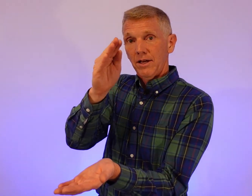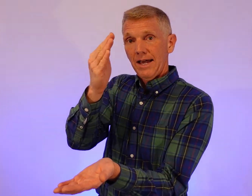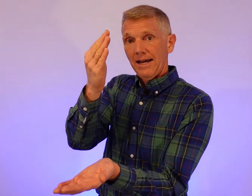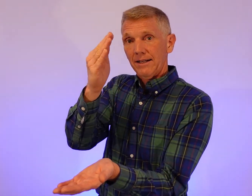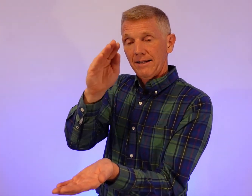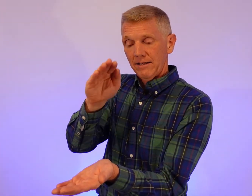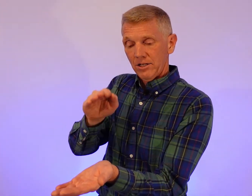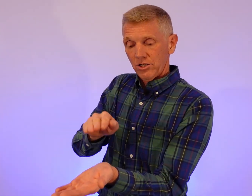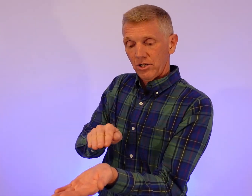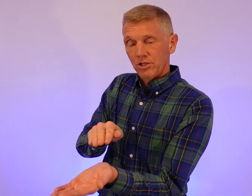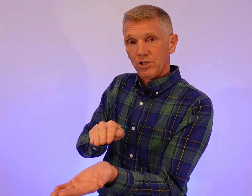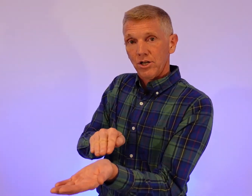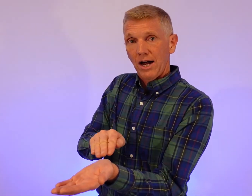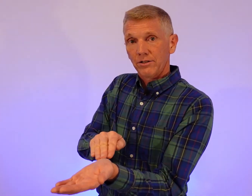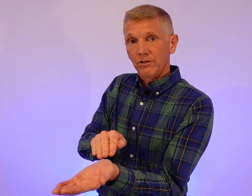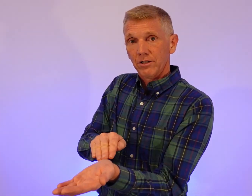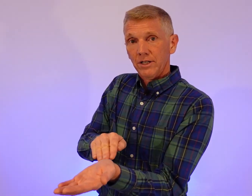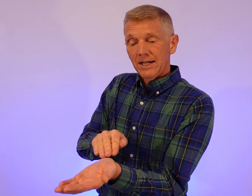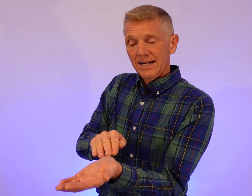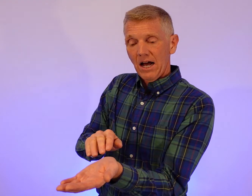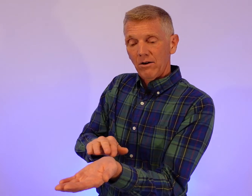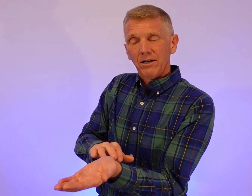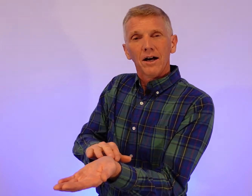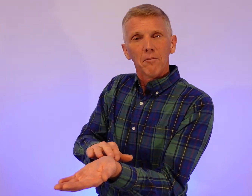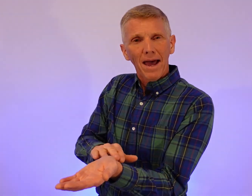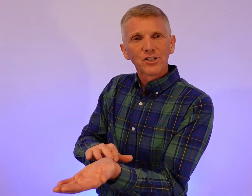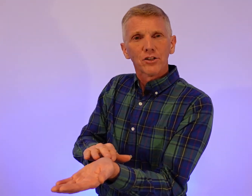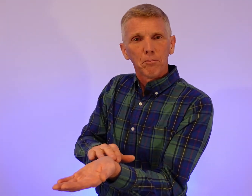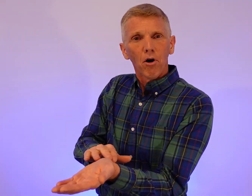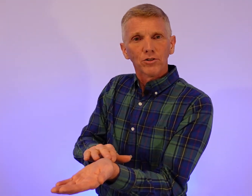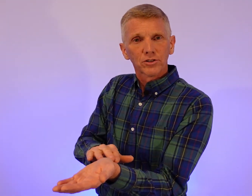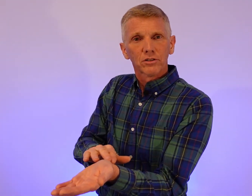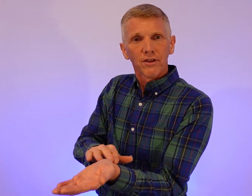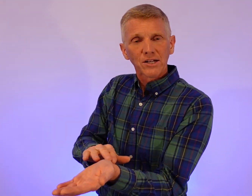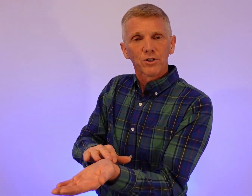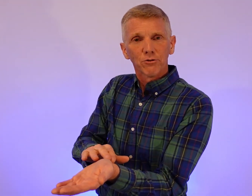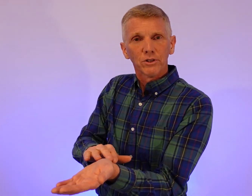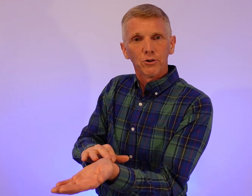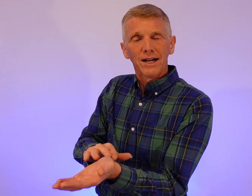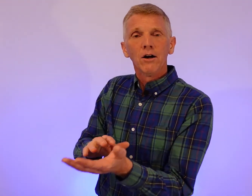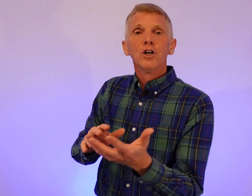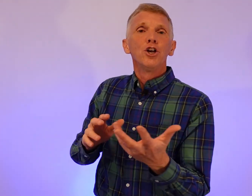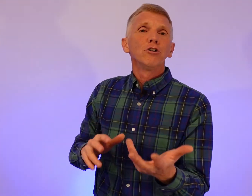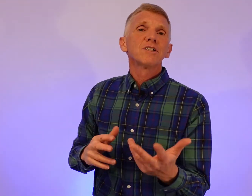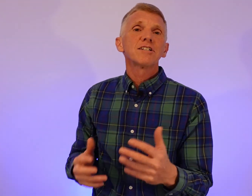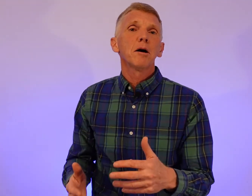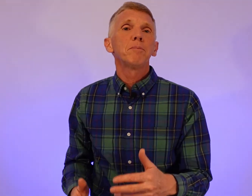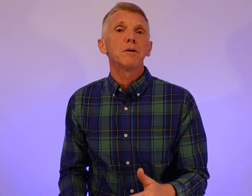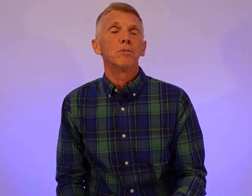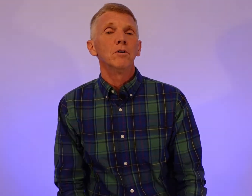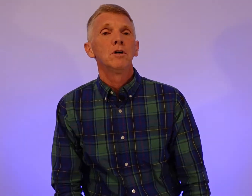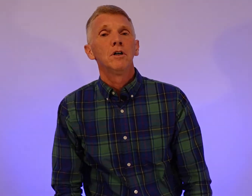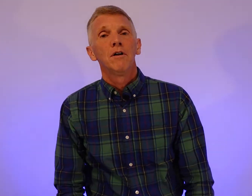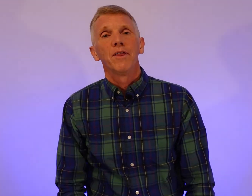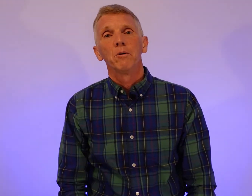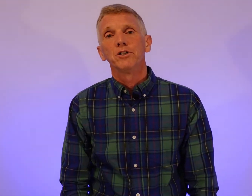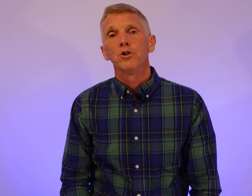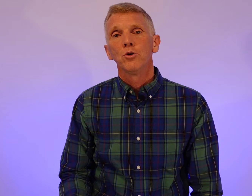hand like this, doctor. Now, imagine the pulse. That's what you're really doing. Now, you'll see some people that will use